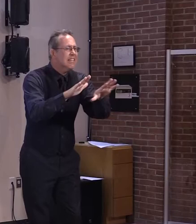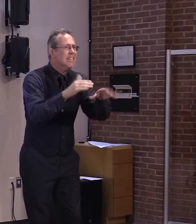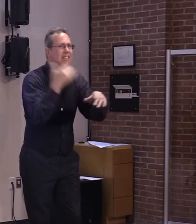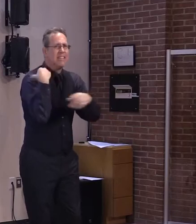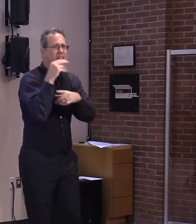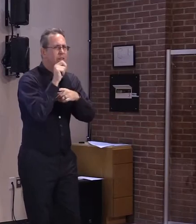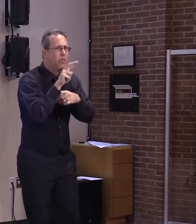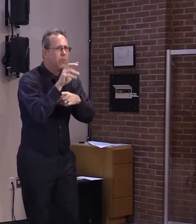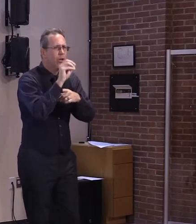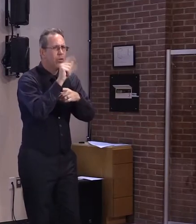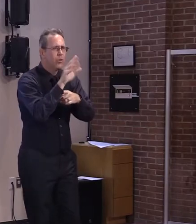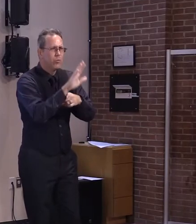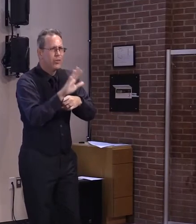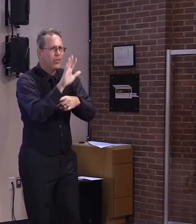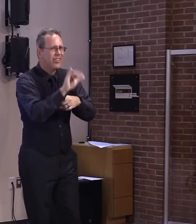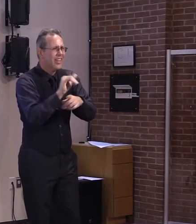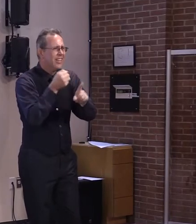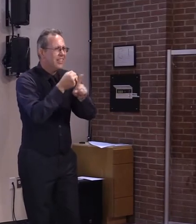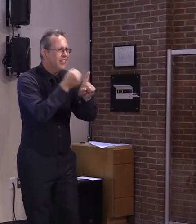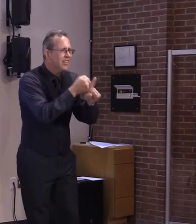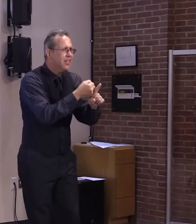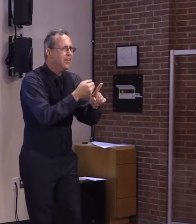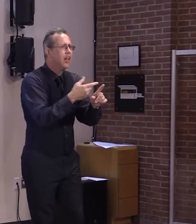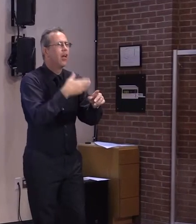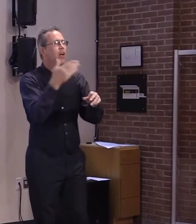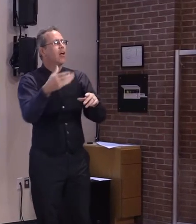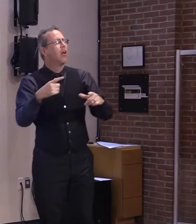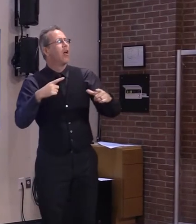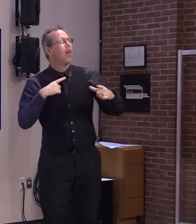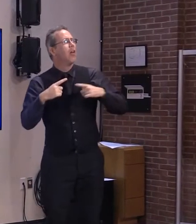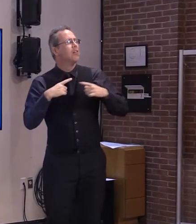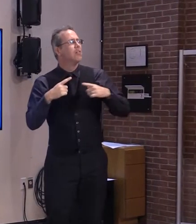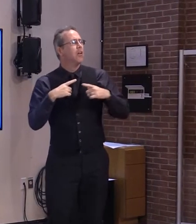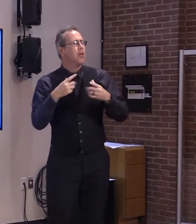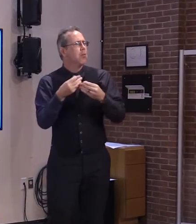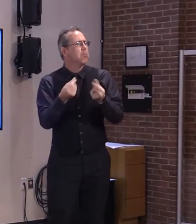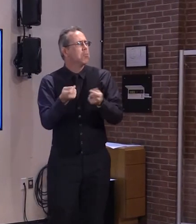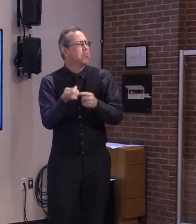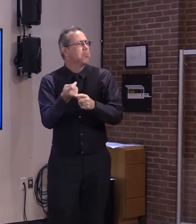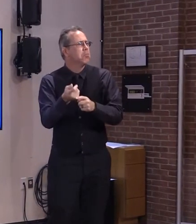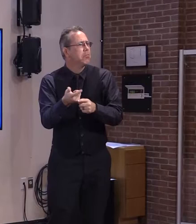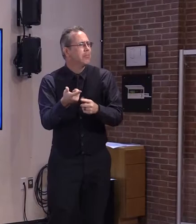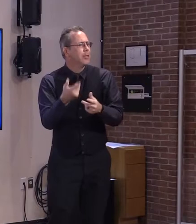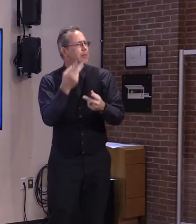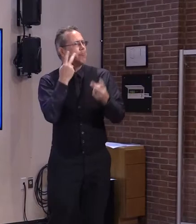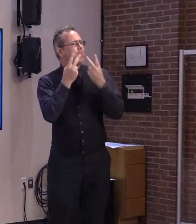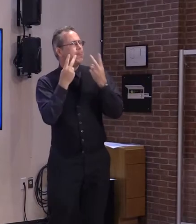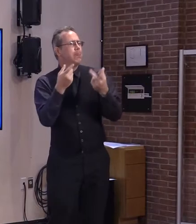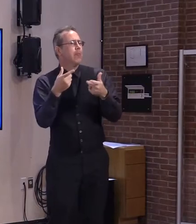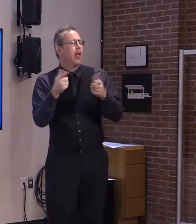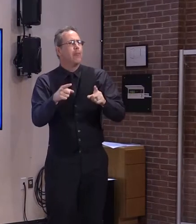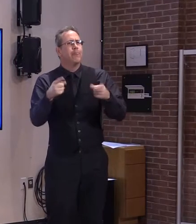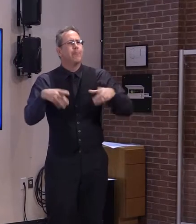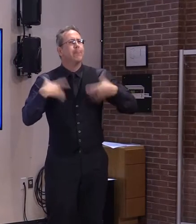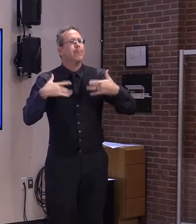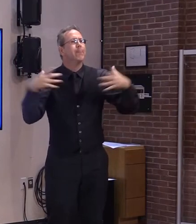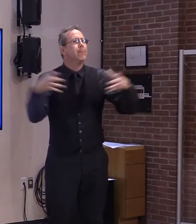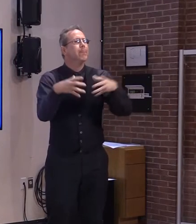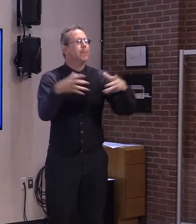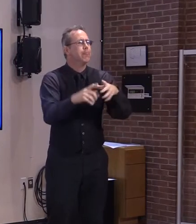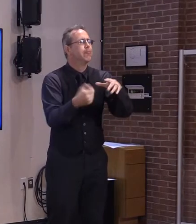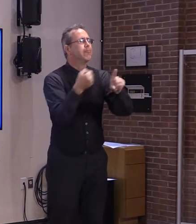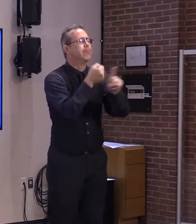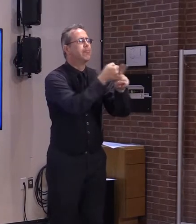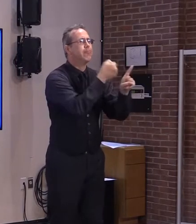into mid-November. Other holidays seemed, as I said, to have little effect. Here, looking at when Labor Day fell for that full weekend, looking at the